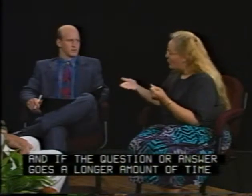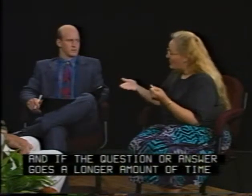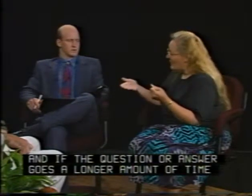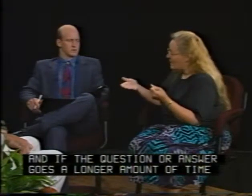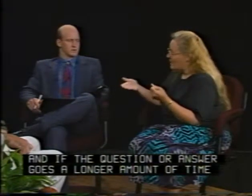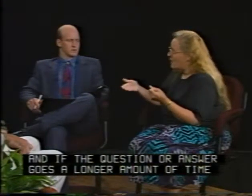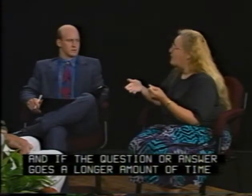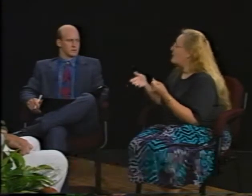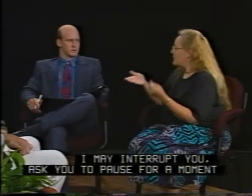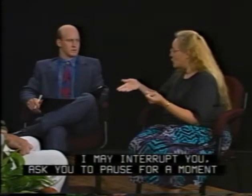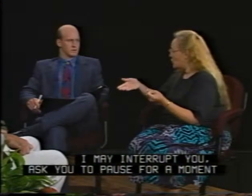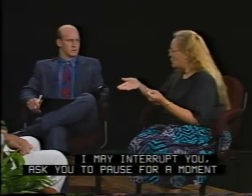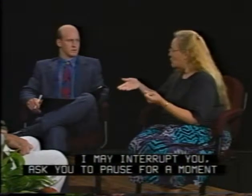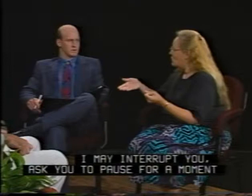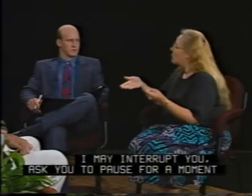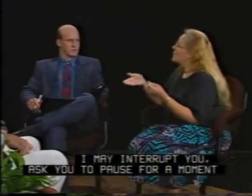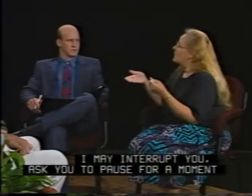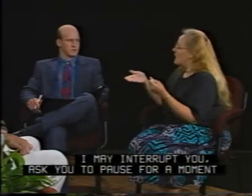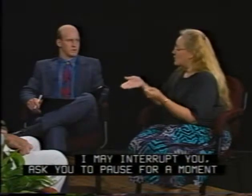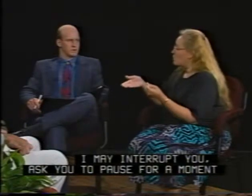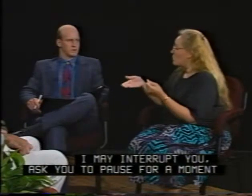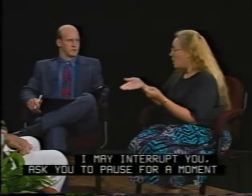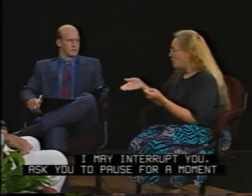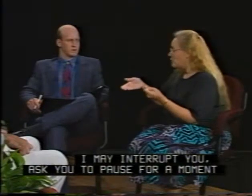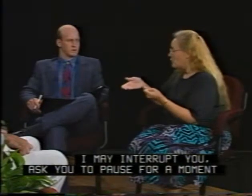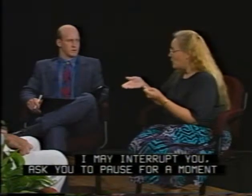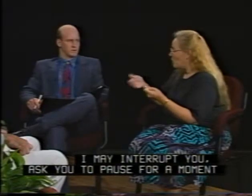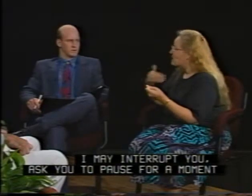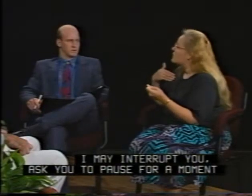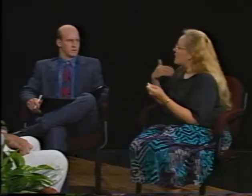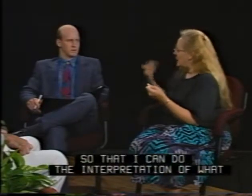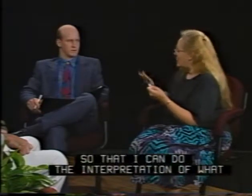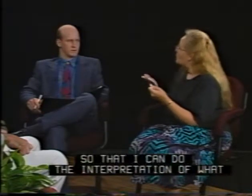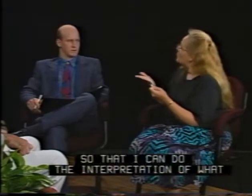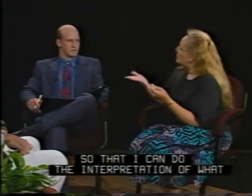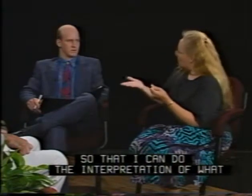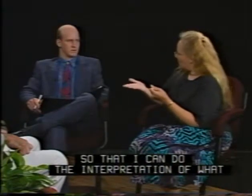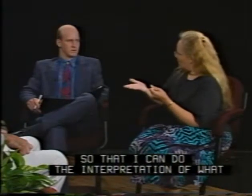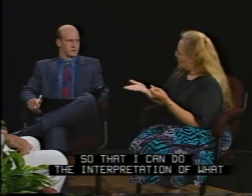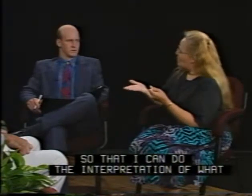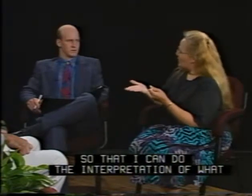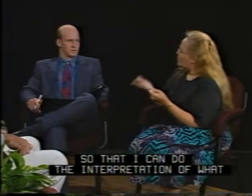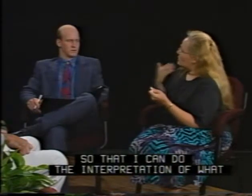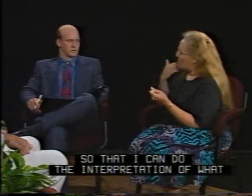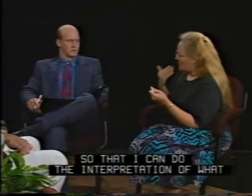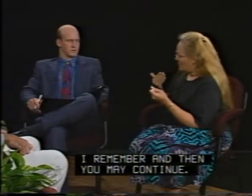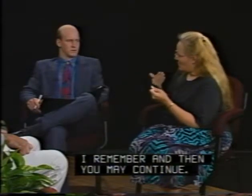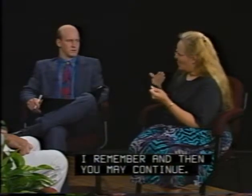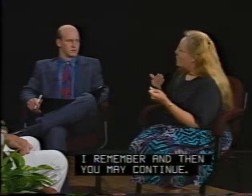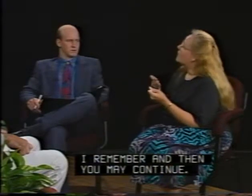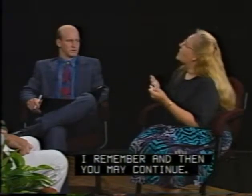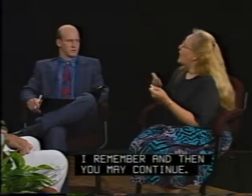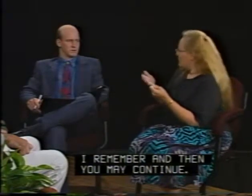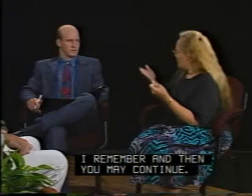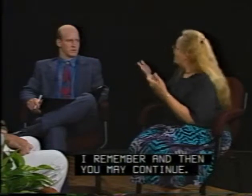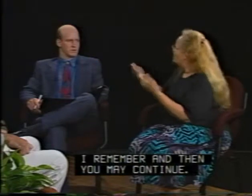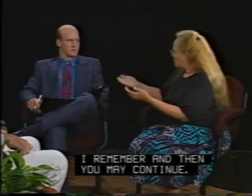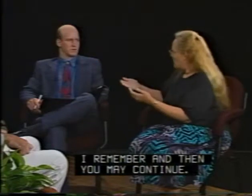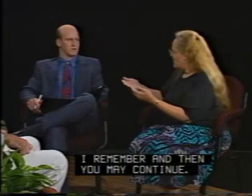amount of time, I may interrupt you, ask you to pause for a moment so that I can do the interpretation of what I remember, and then you may